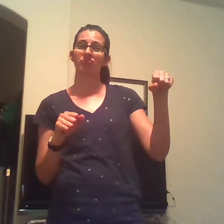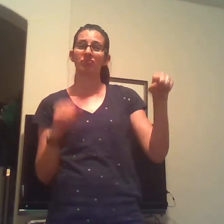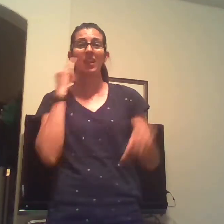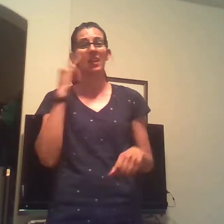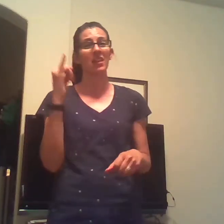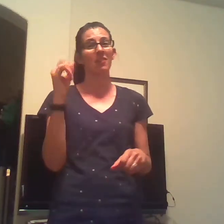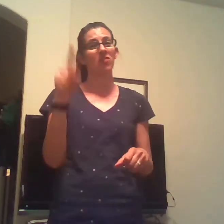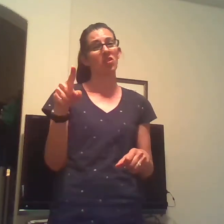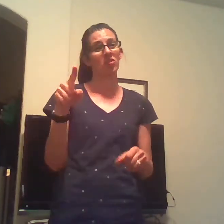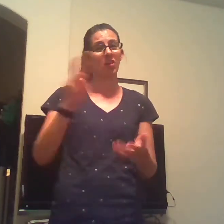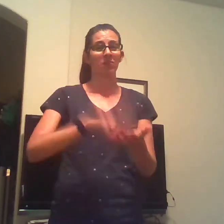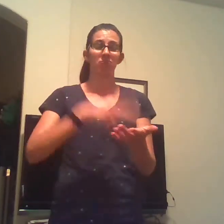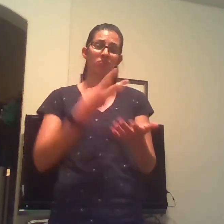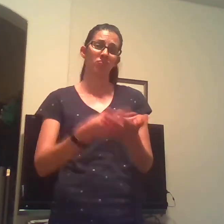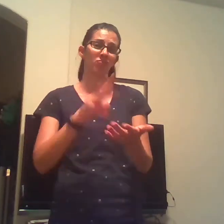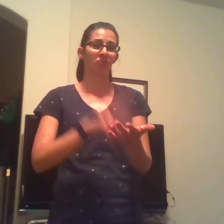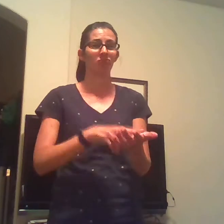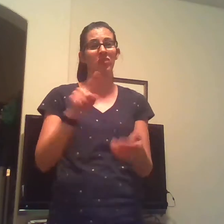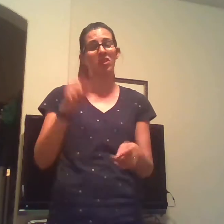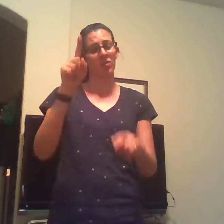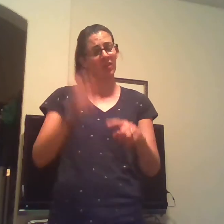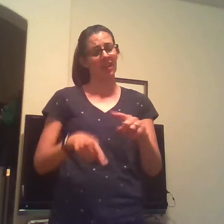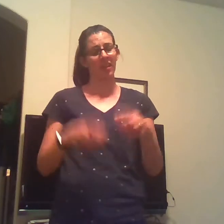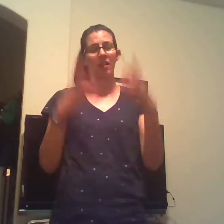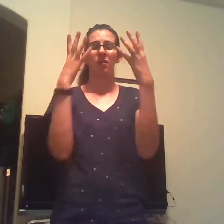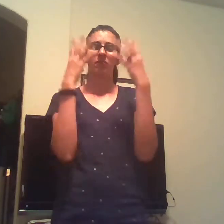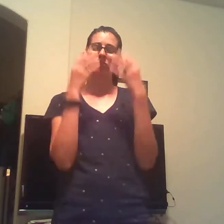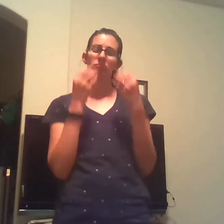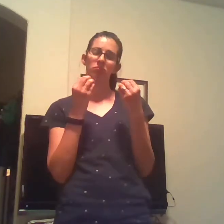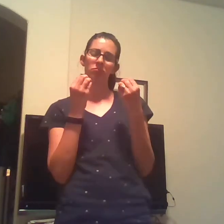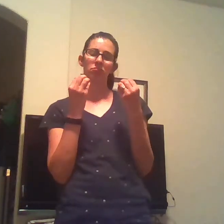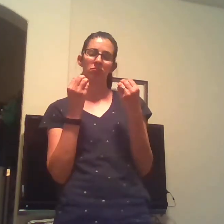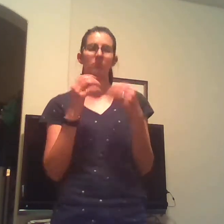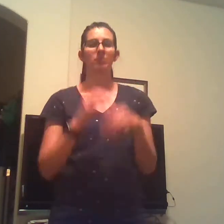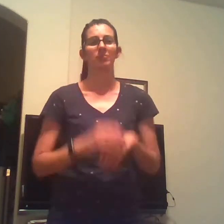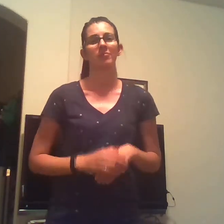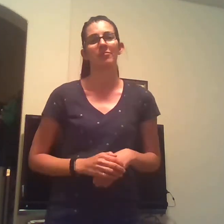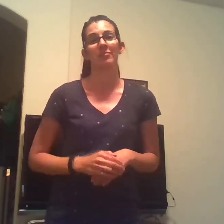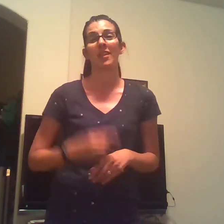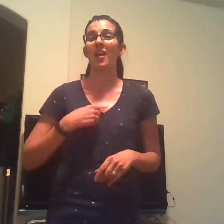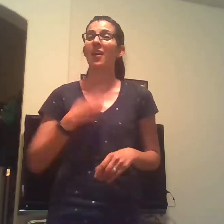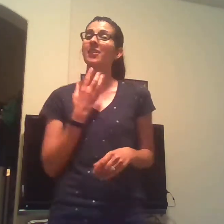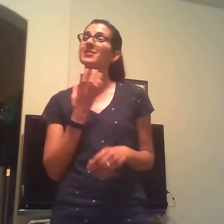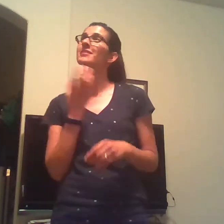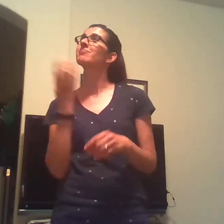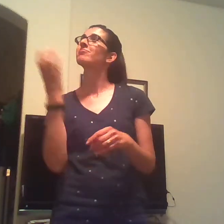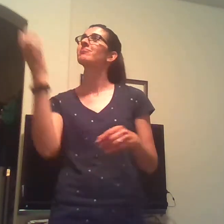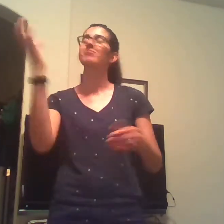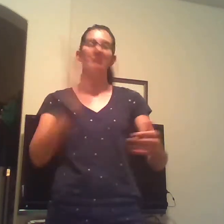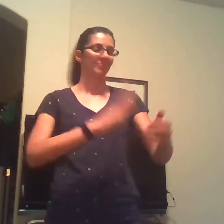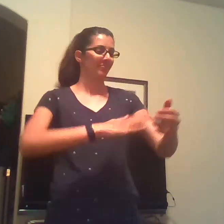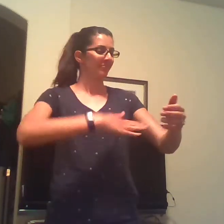If you're tossing and you're turning and you just can't fall asleep, I'll sing a song